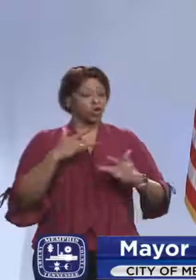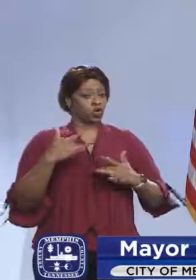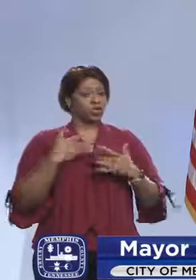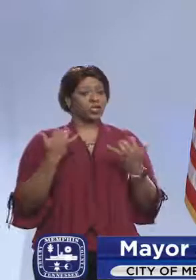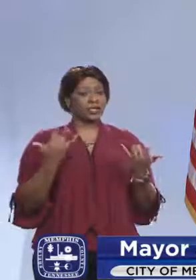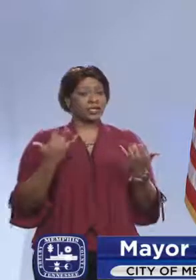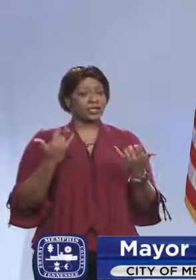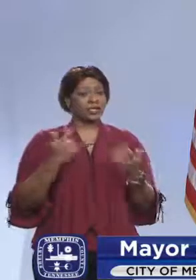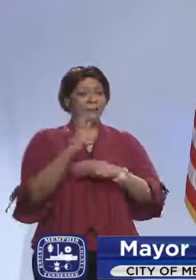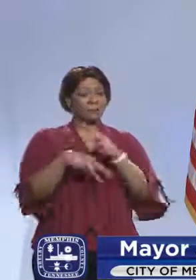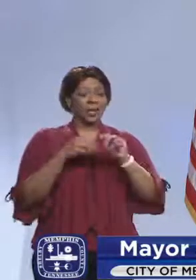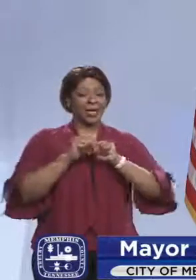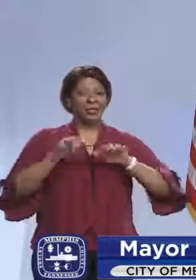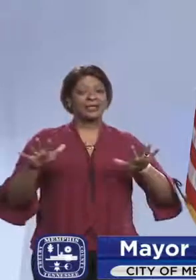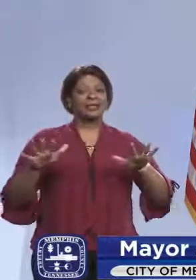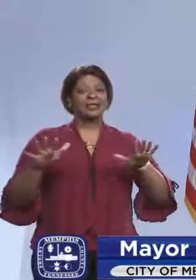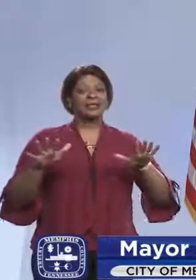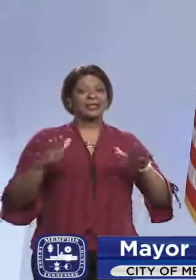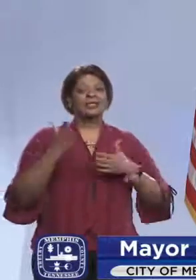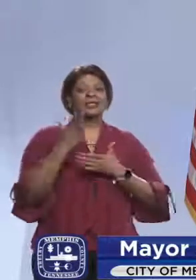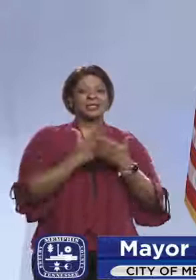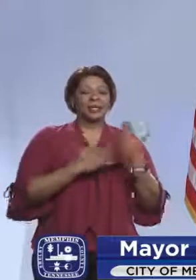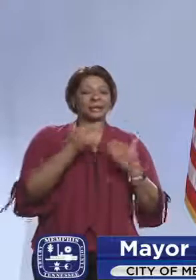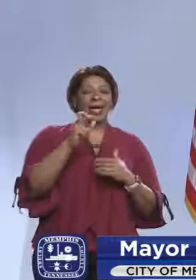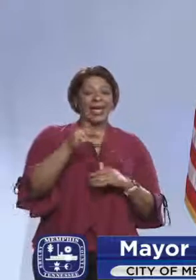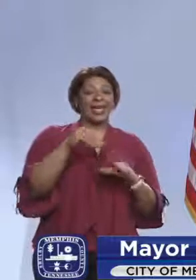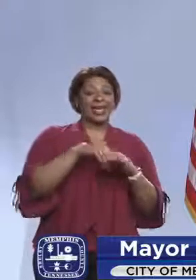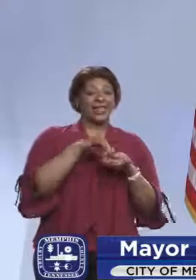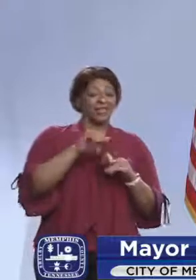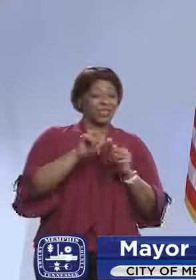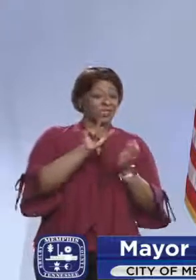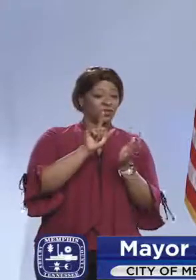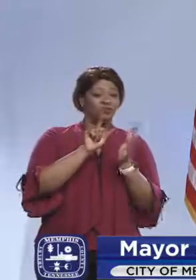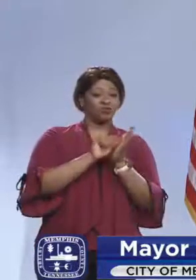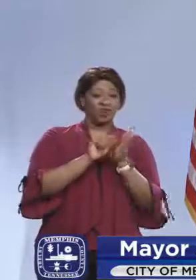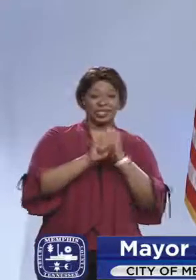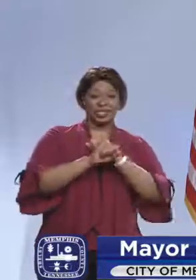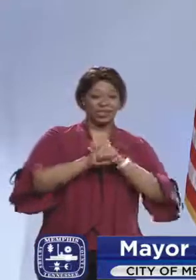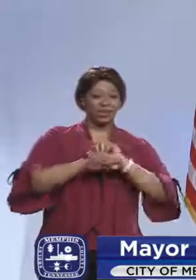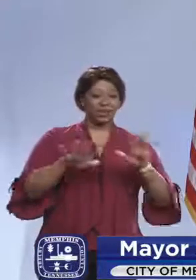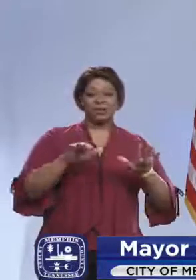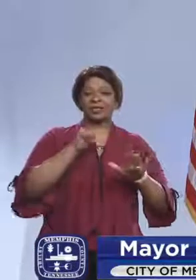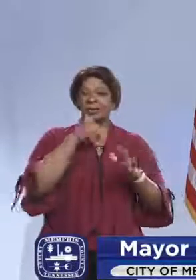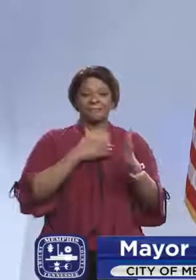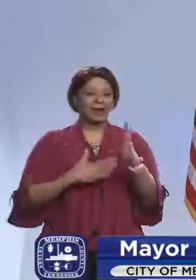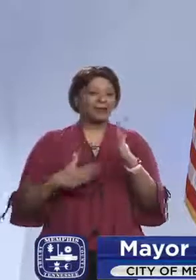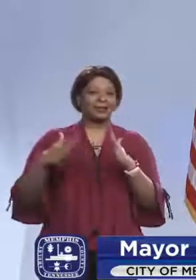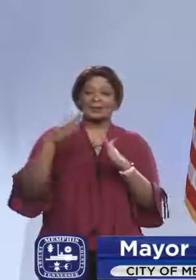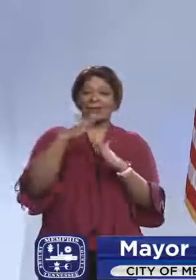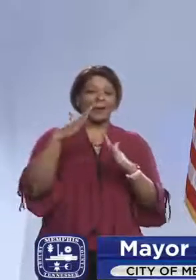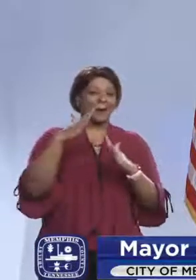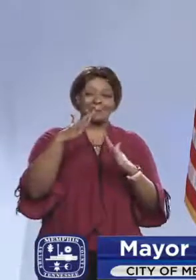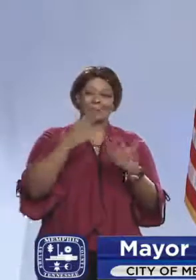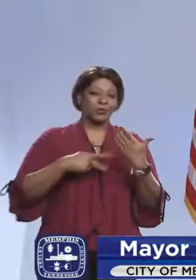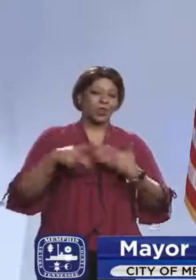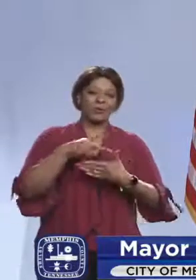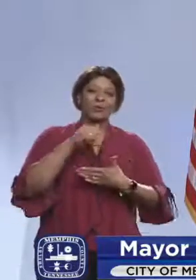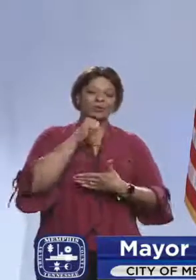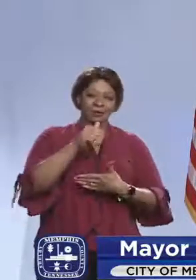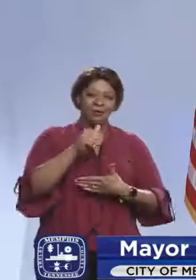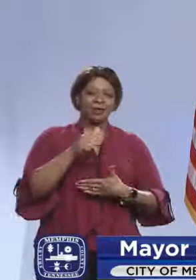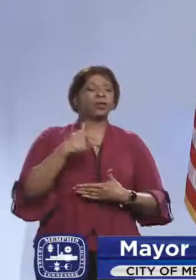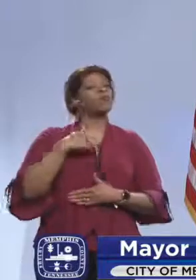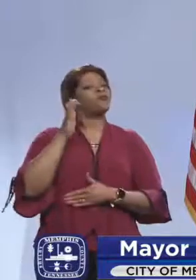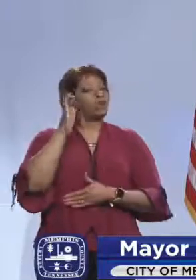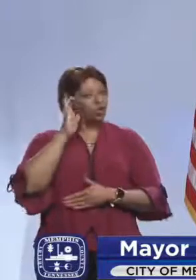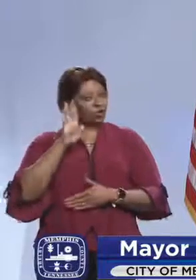this pandemic, somebody hacking into this press conference is probably not on my top 100. But we've heard